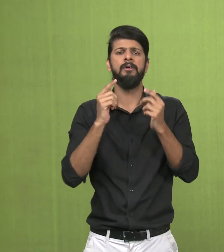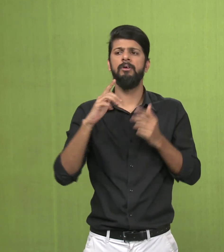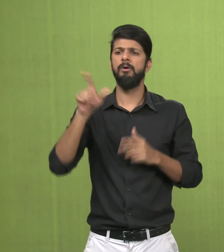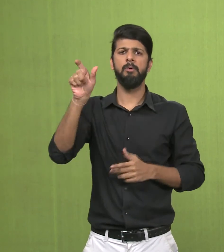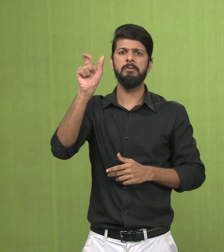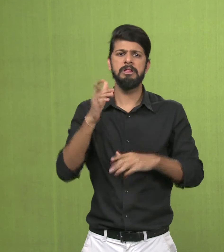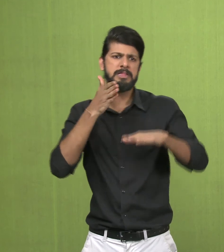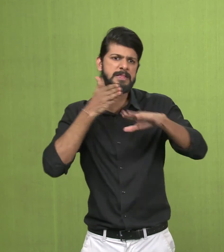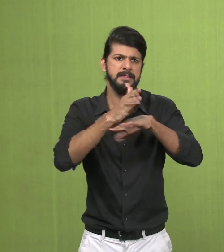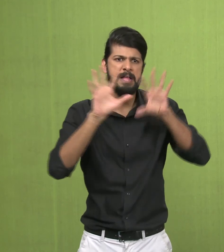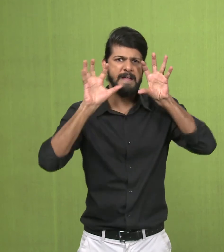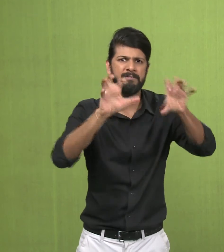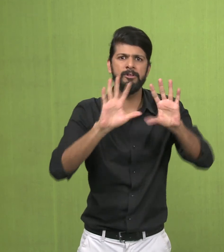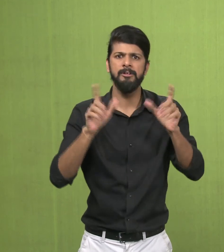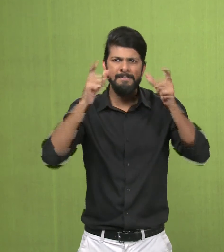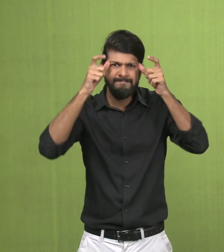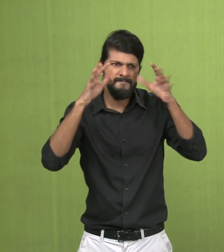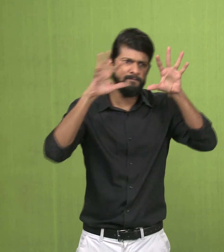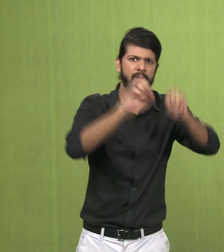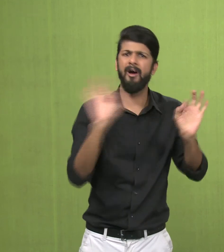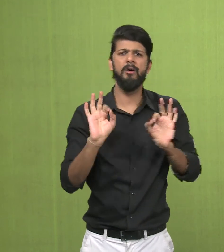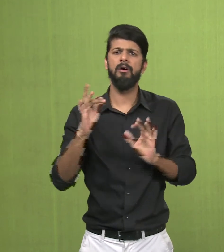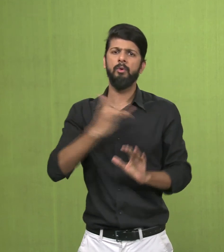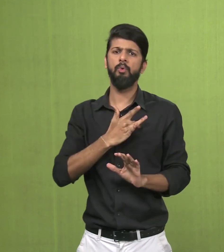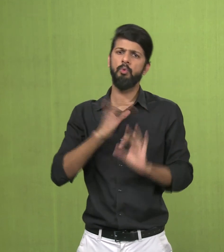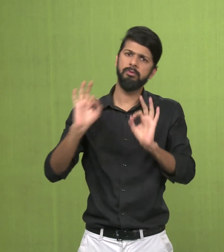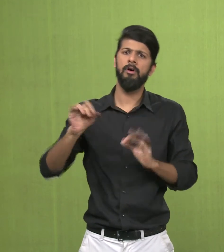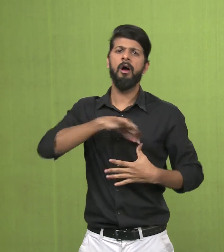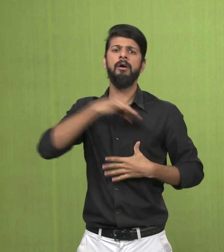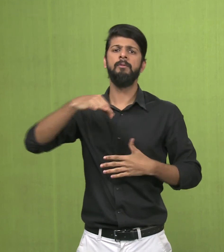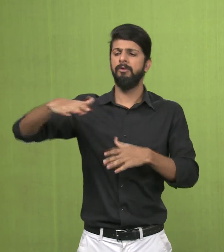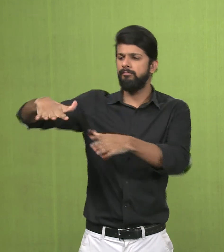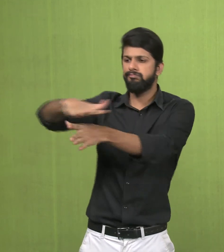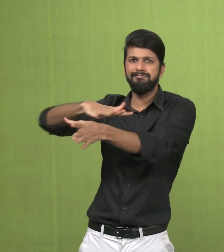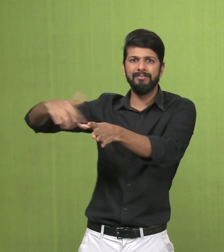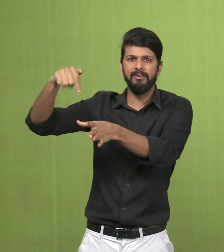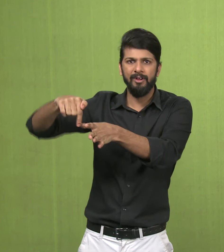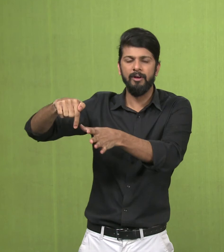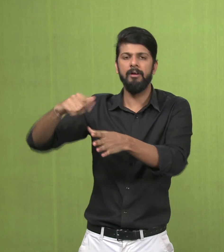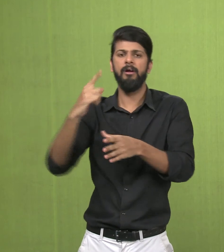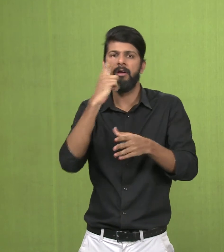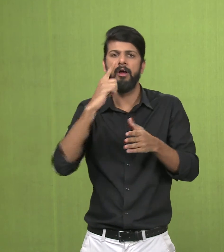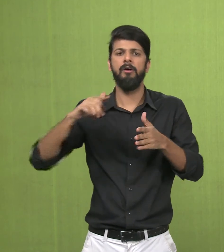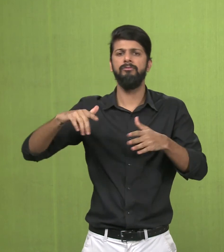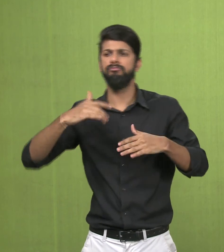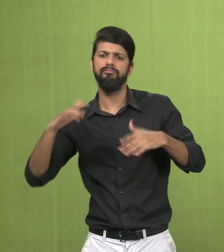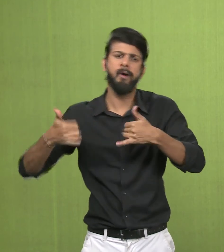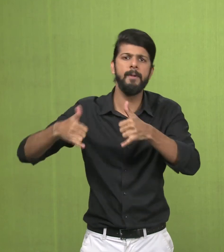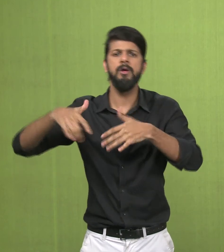both males as well as females. They are not malicious and don't intend to hurt people, but are